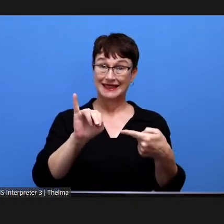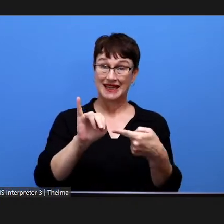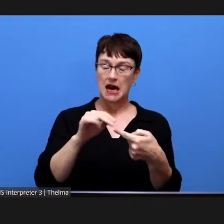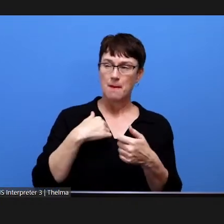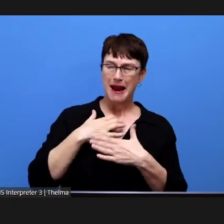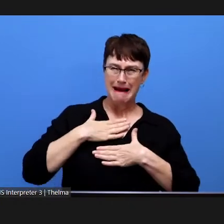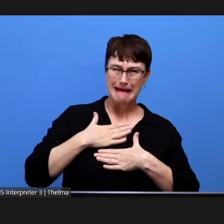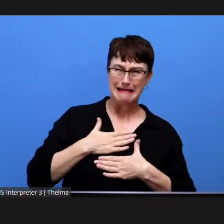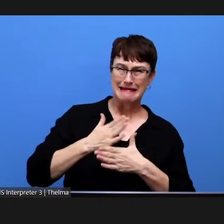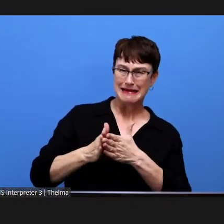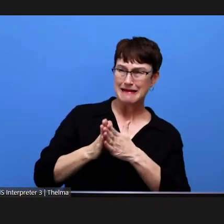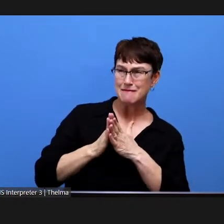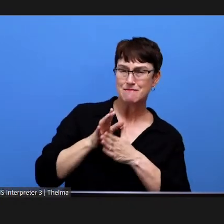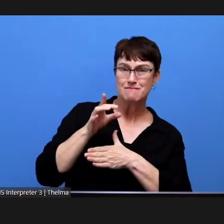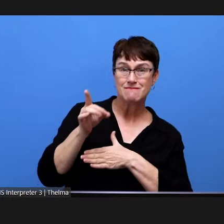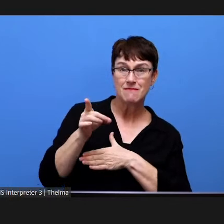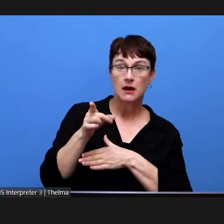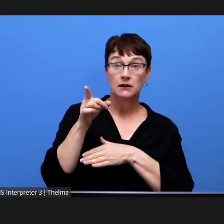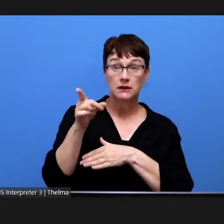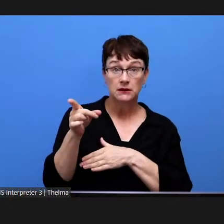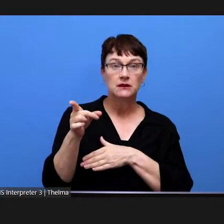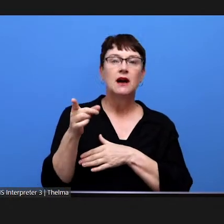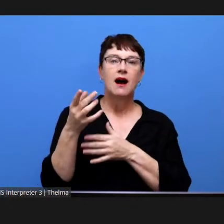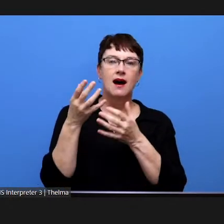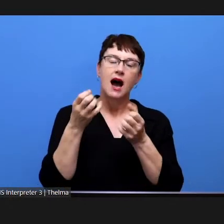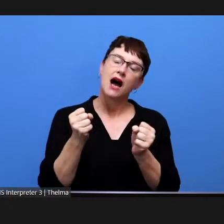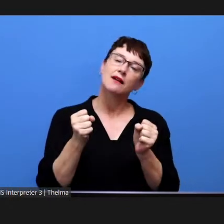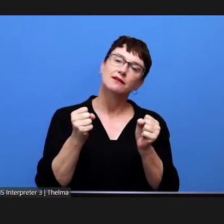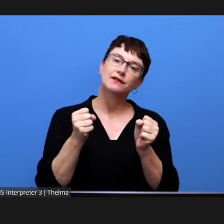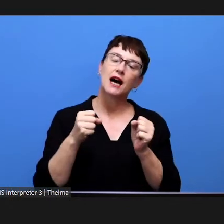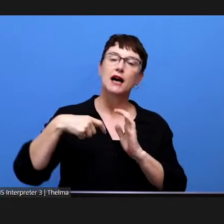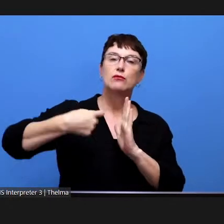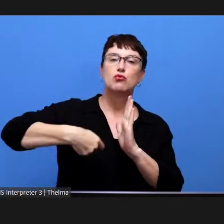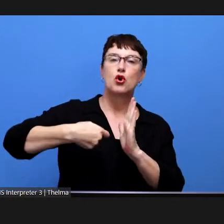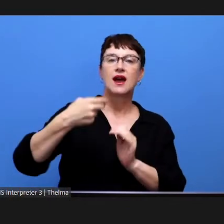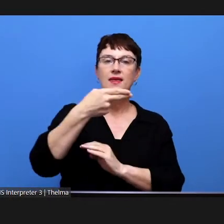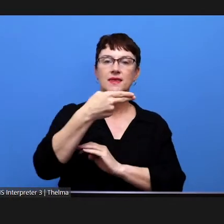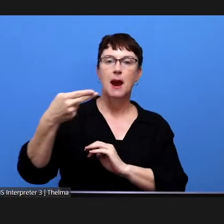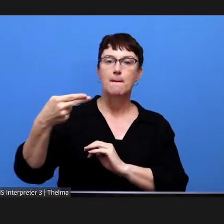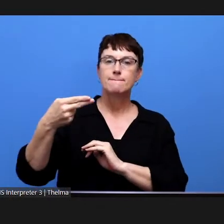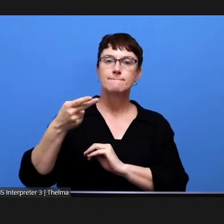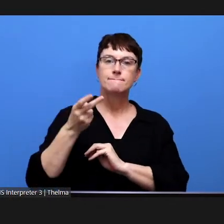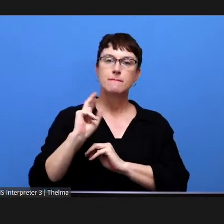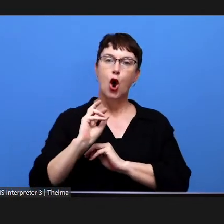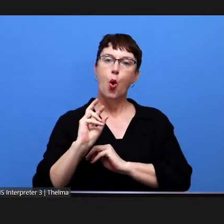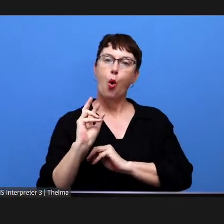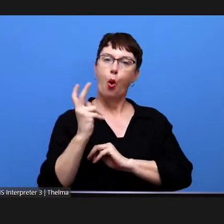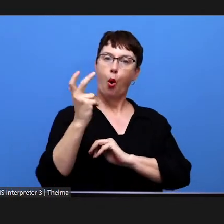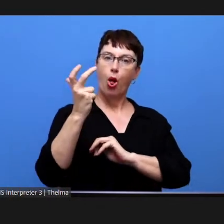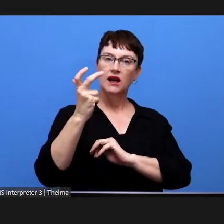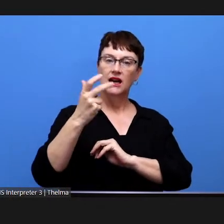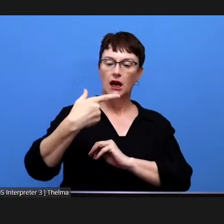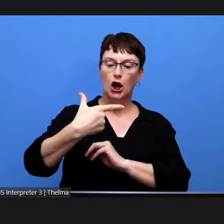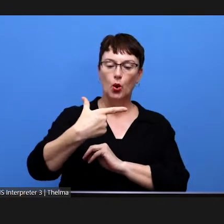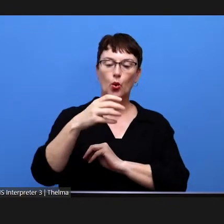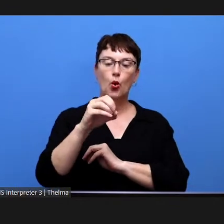Regie? Is the speaker online?